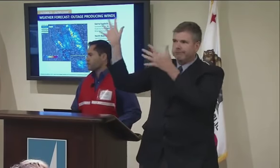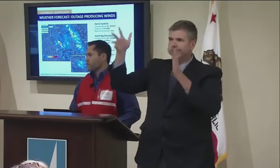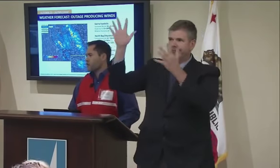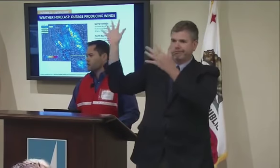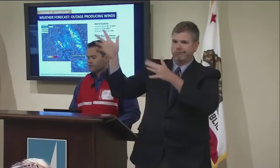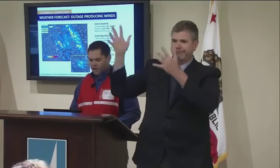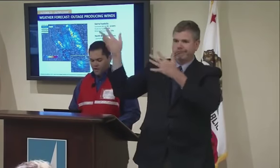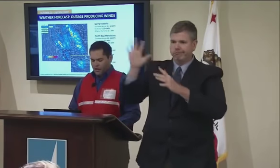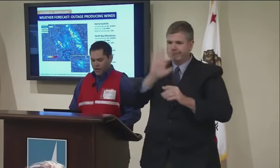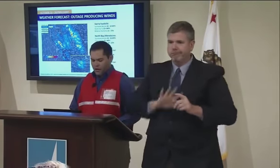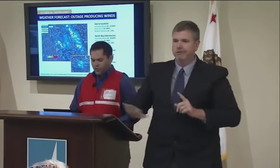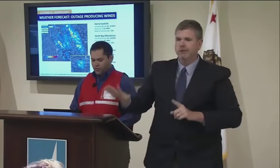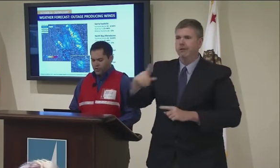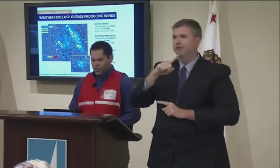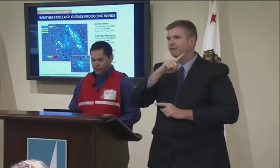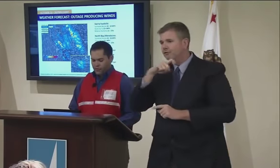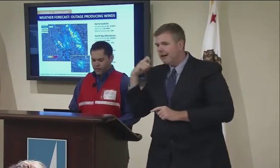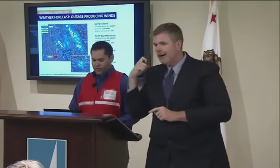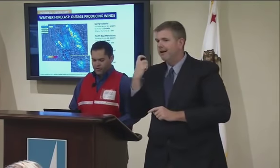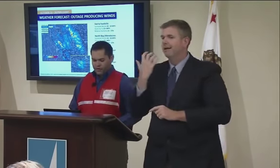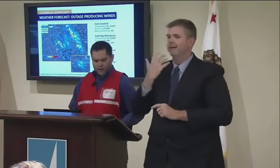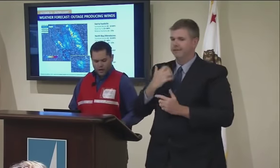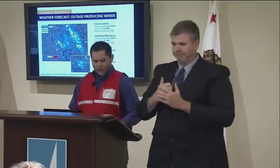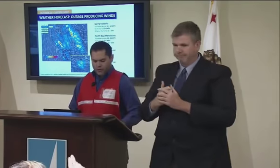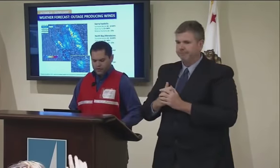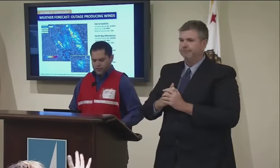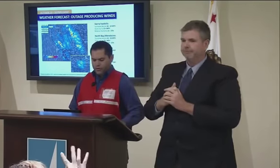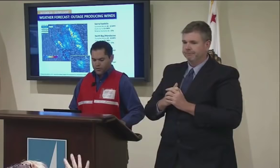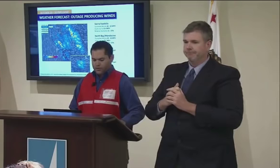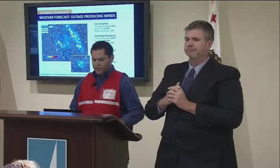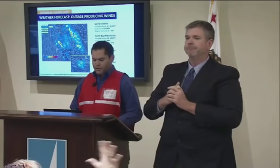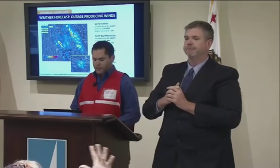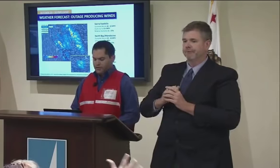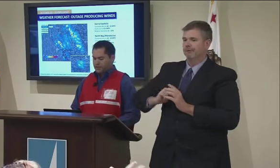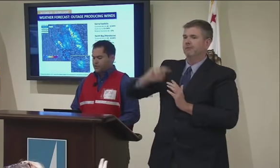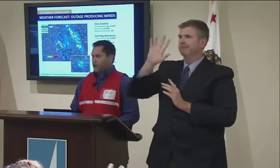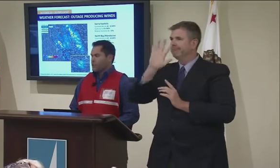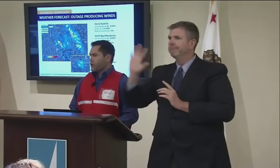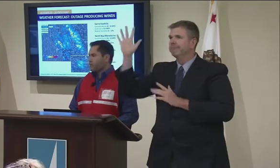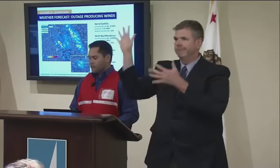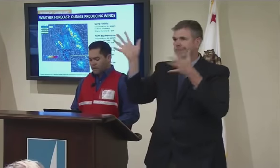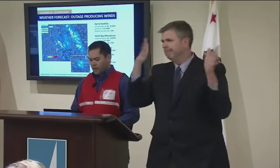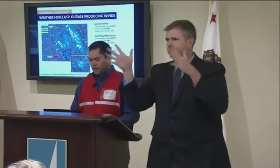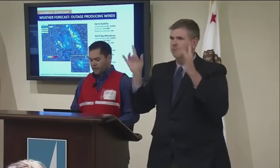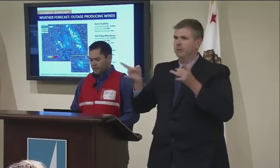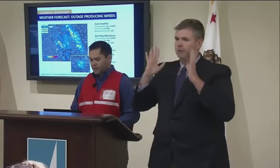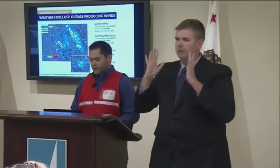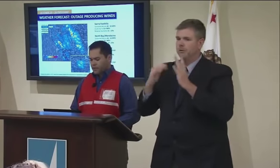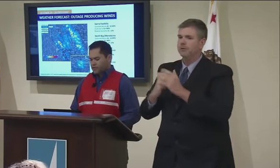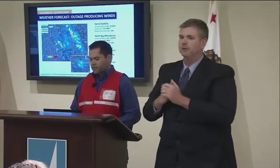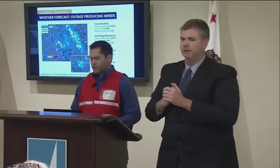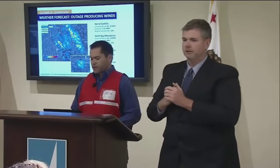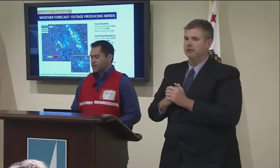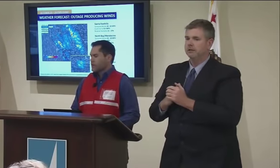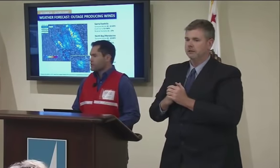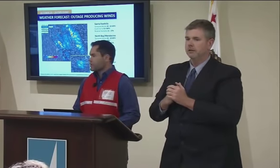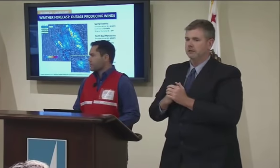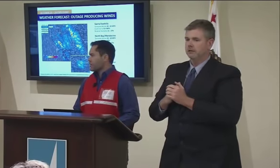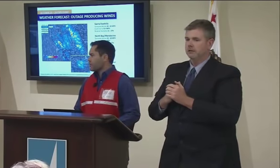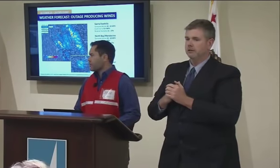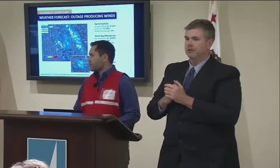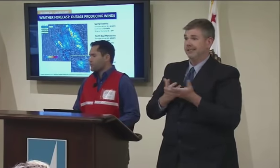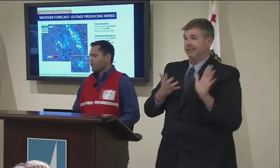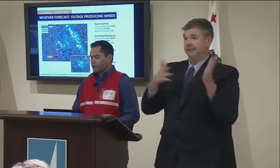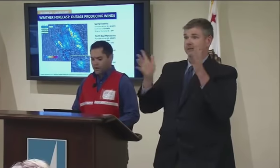northeast winds across northern California. We are seeing wind speeds start to ramp up in some locations, are already